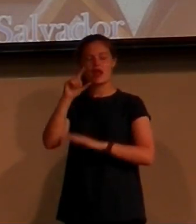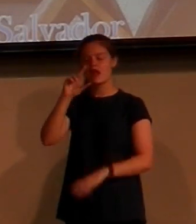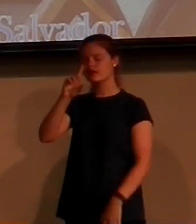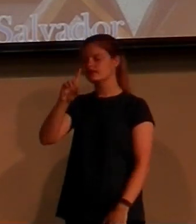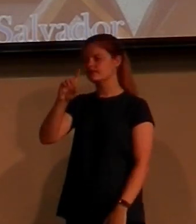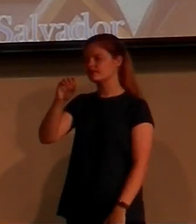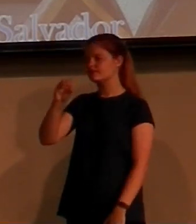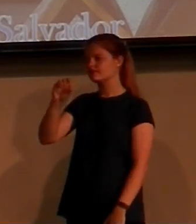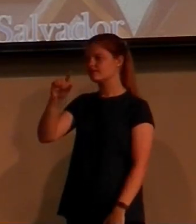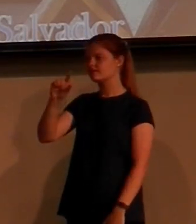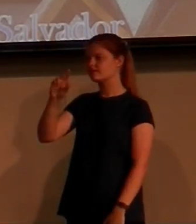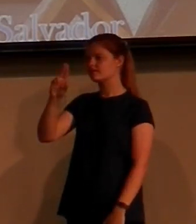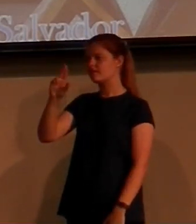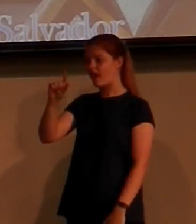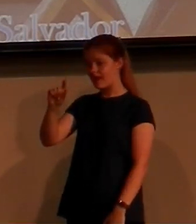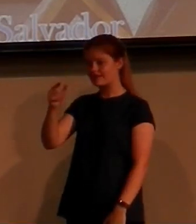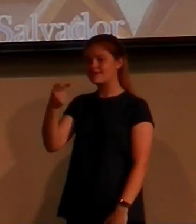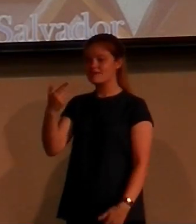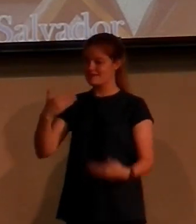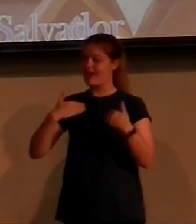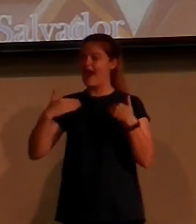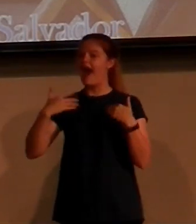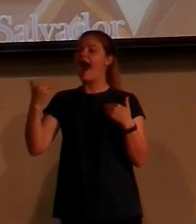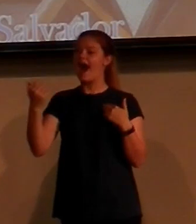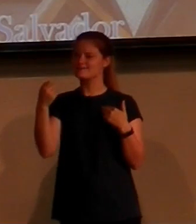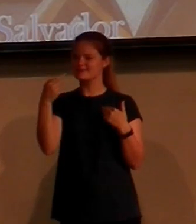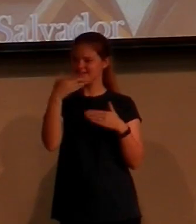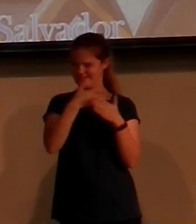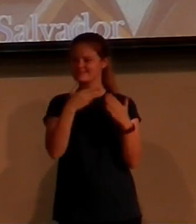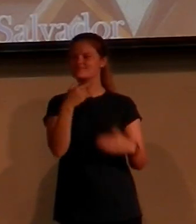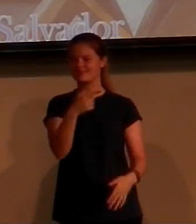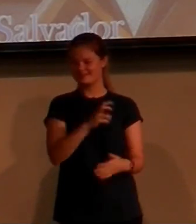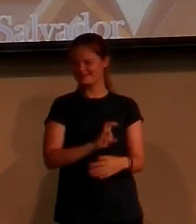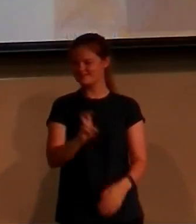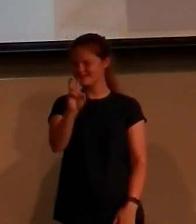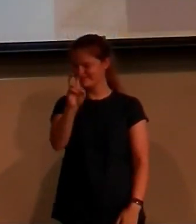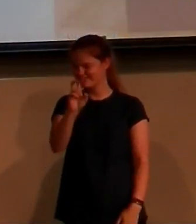happier with a smile.